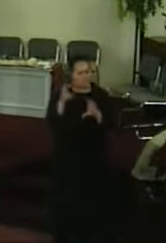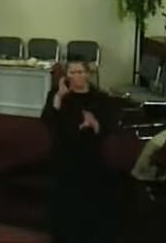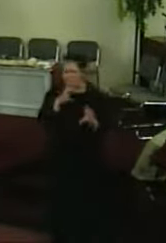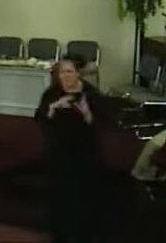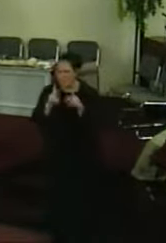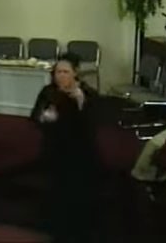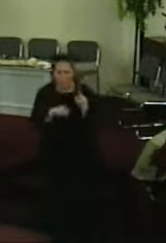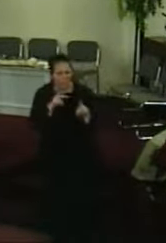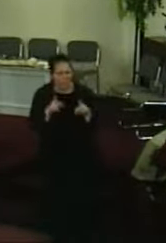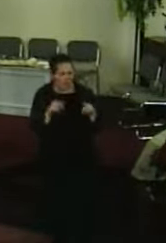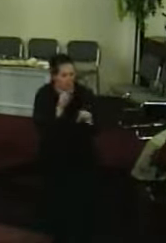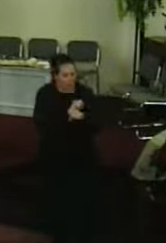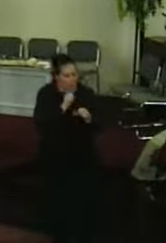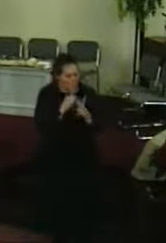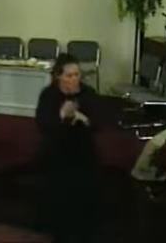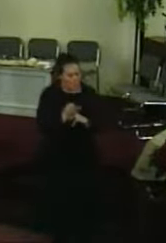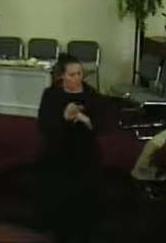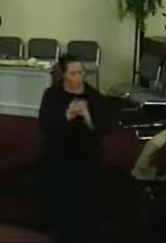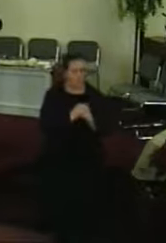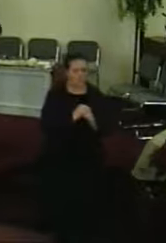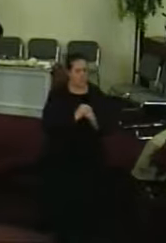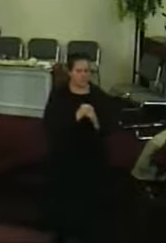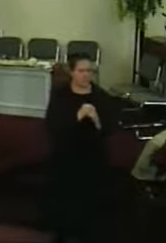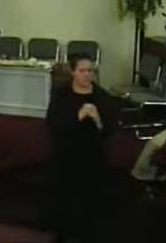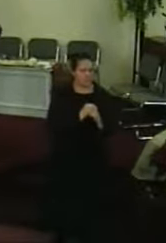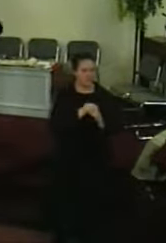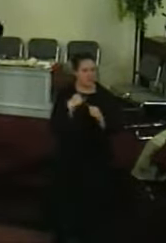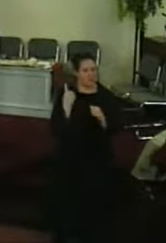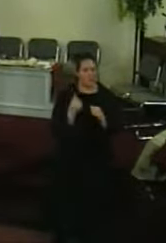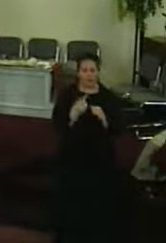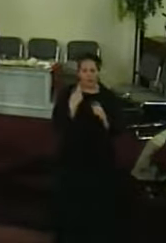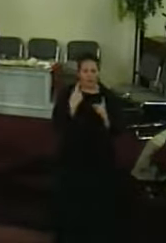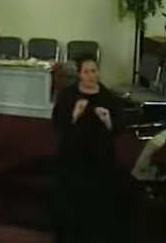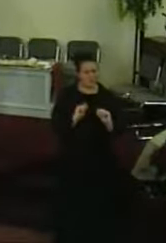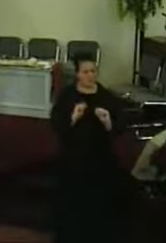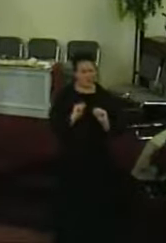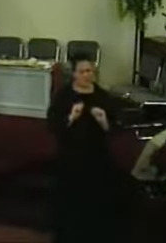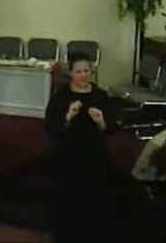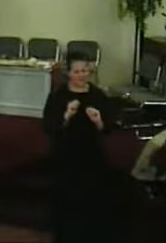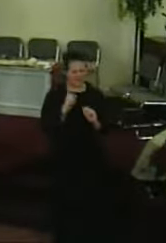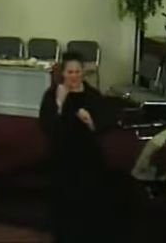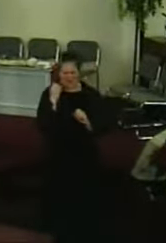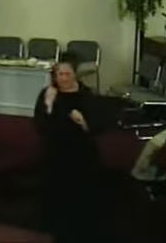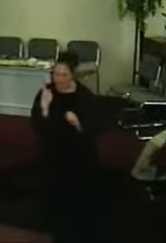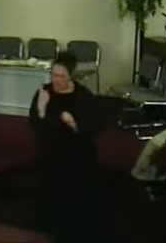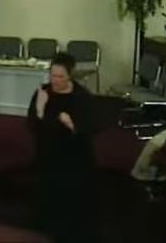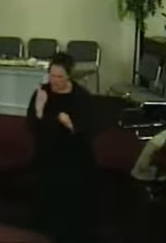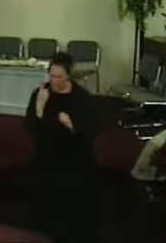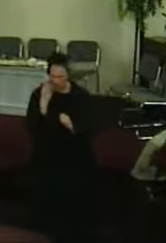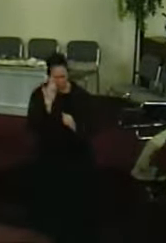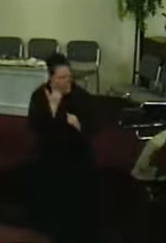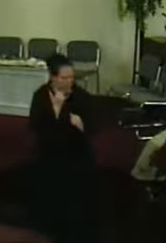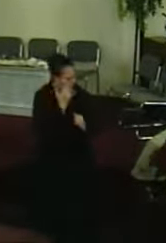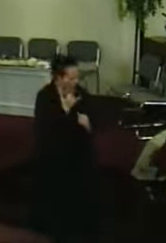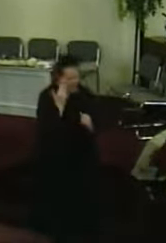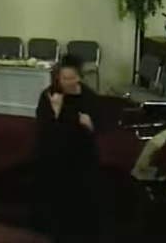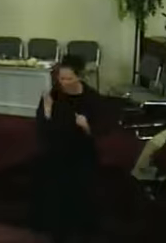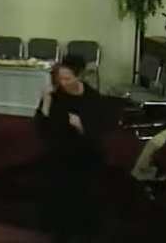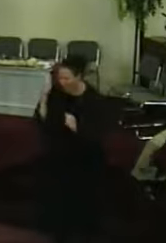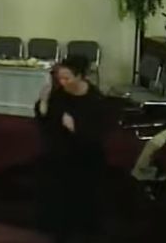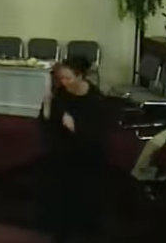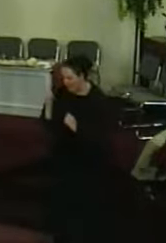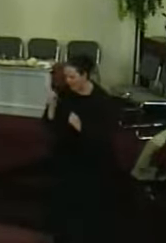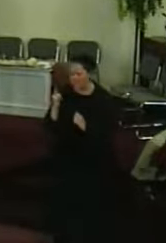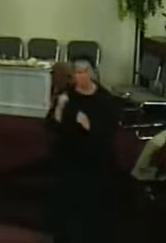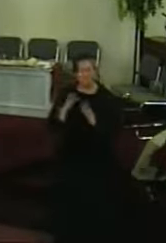through. They're not always trying to figure things out. They're just going to the Word of God and saying,